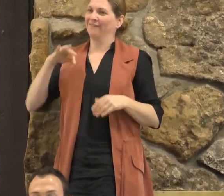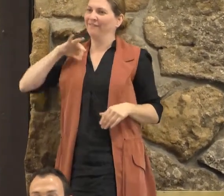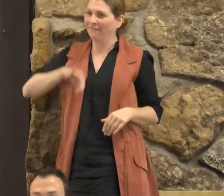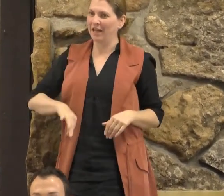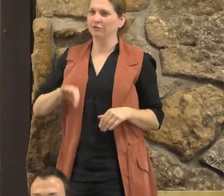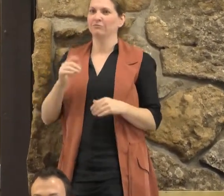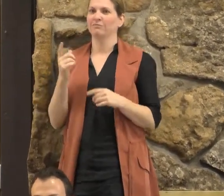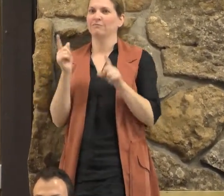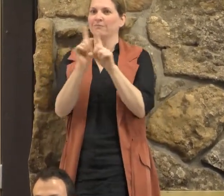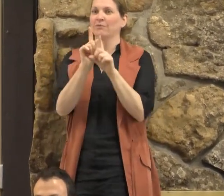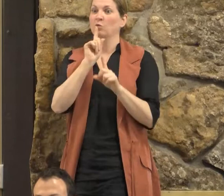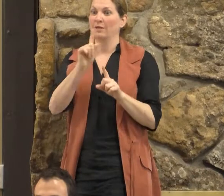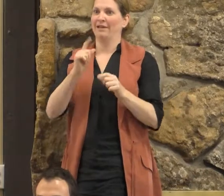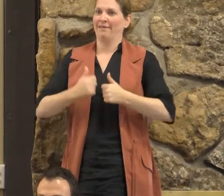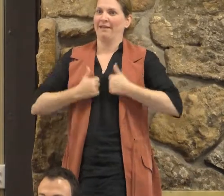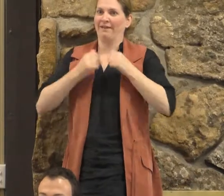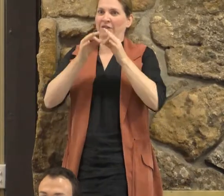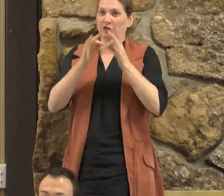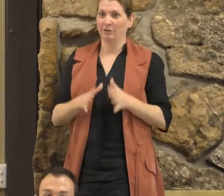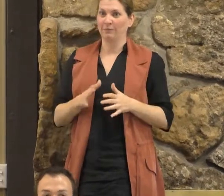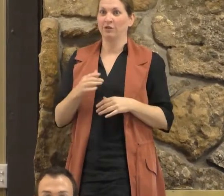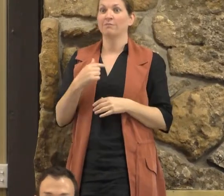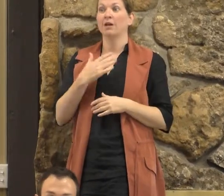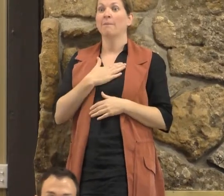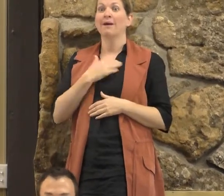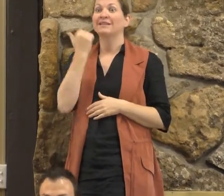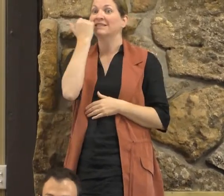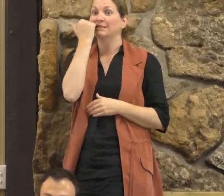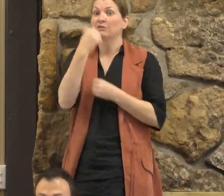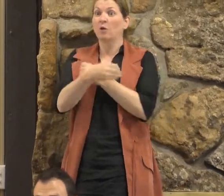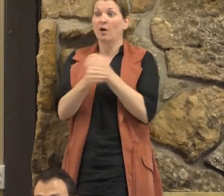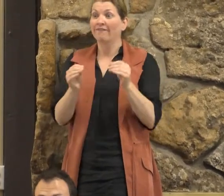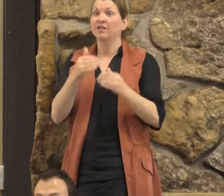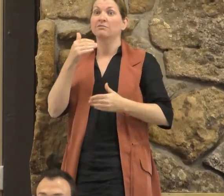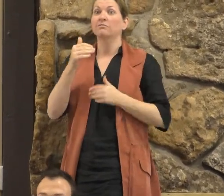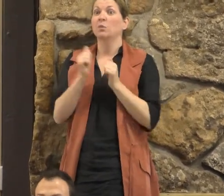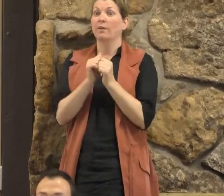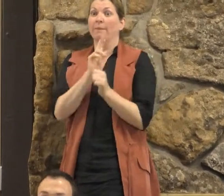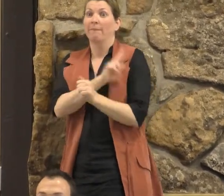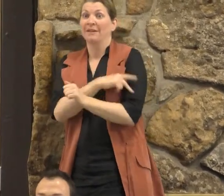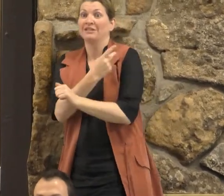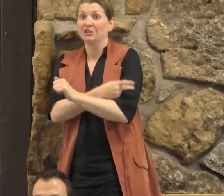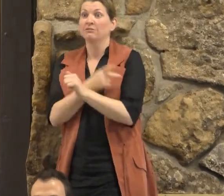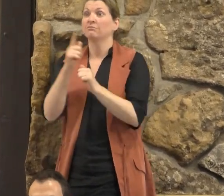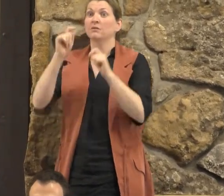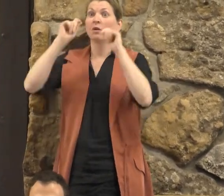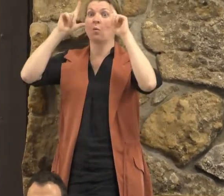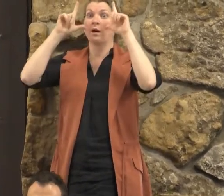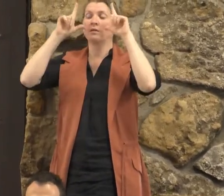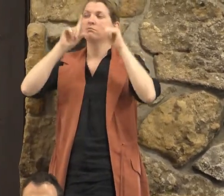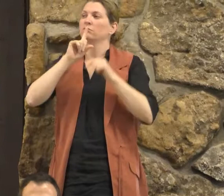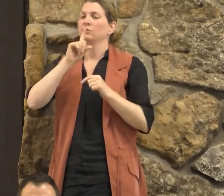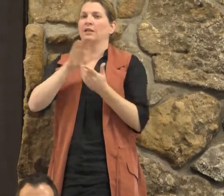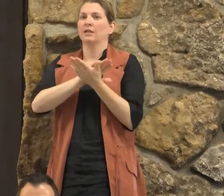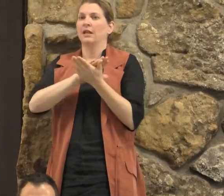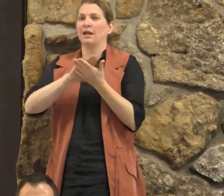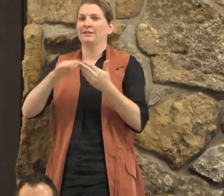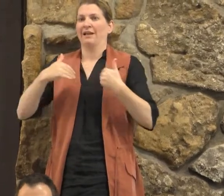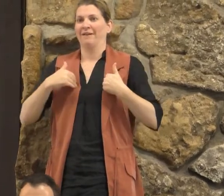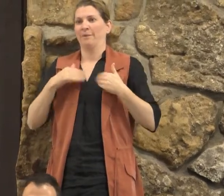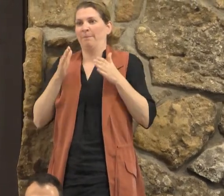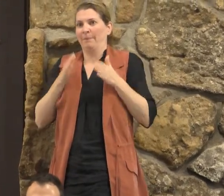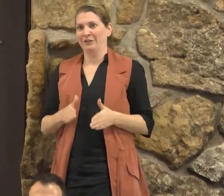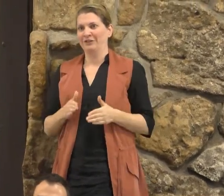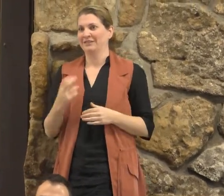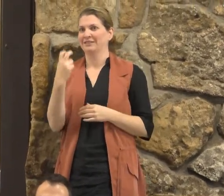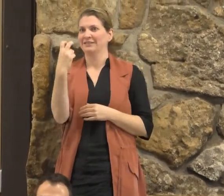the patient's under local anesthetic and they're awake, it's really nice just to have someone in the room with you, where if that patient is feeling something during